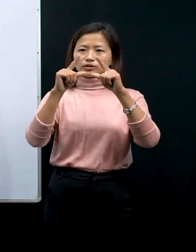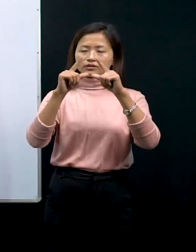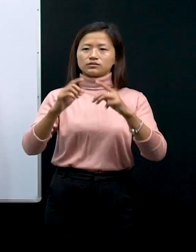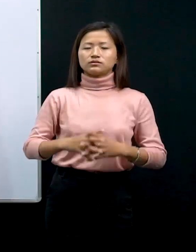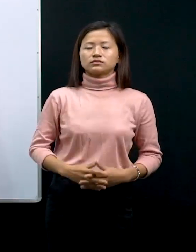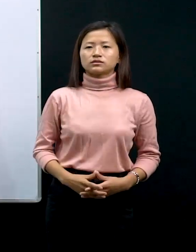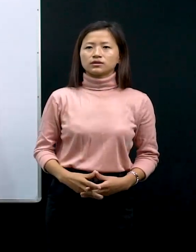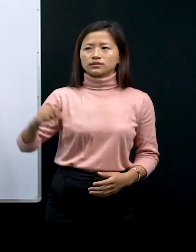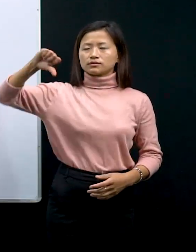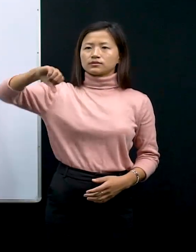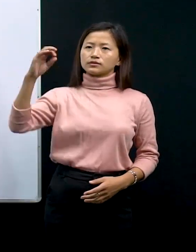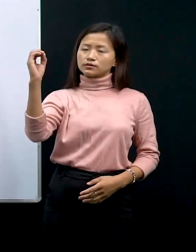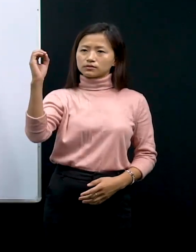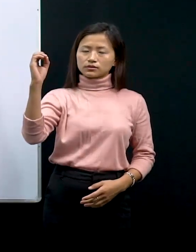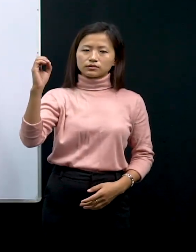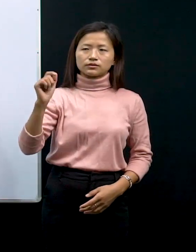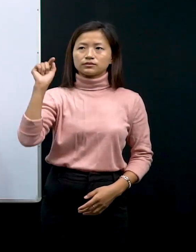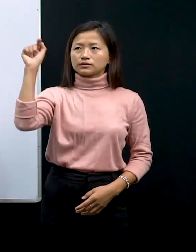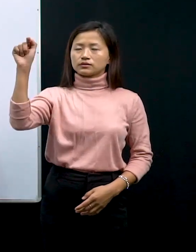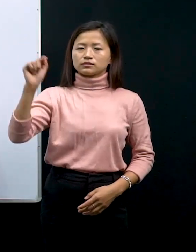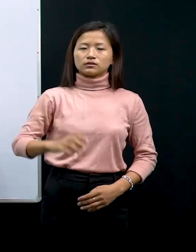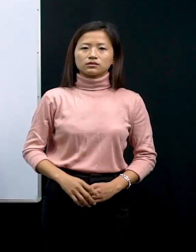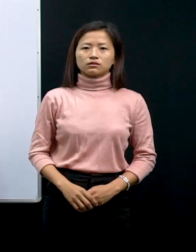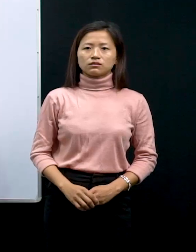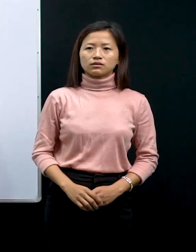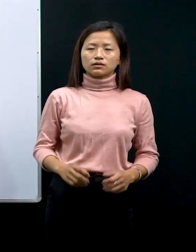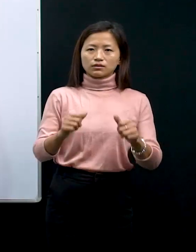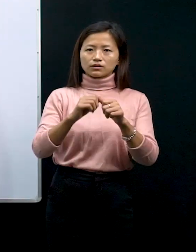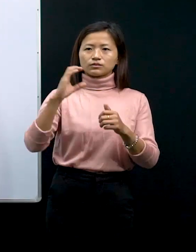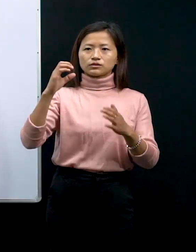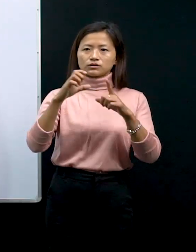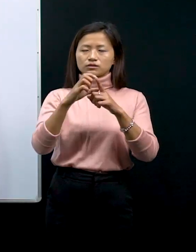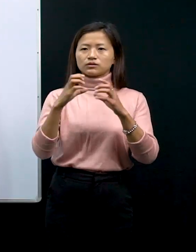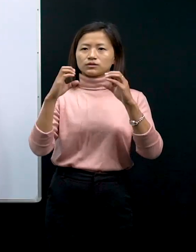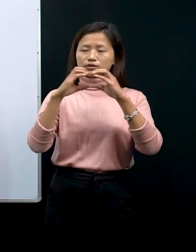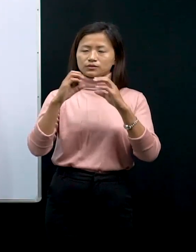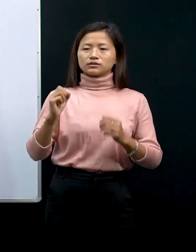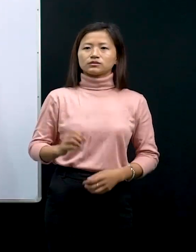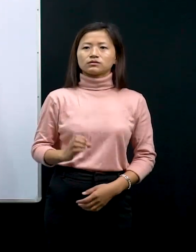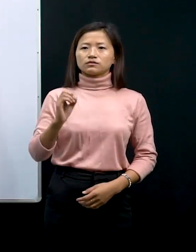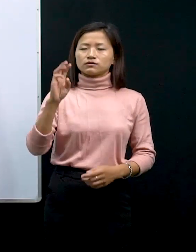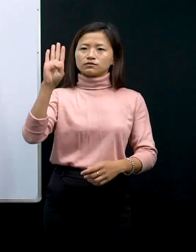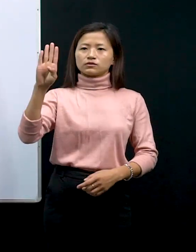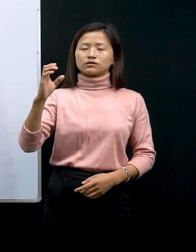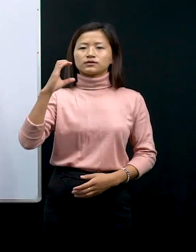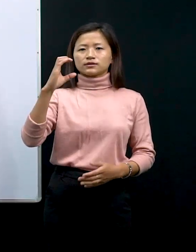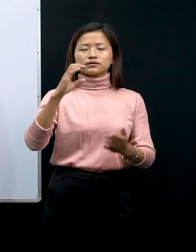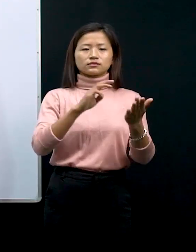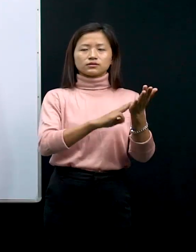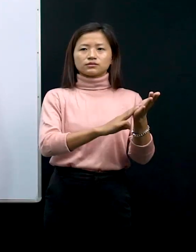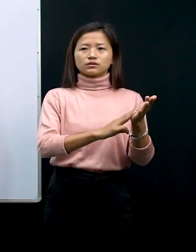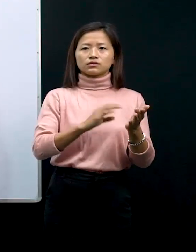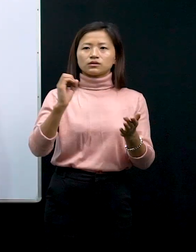how many degree? 90 degree. ABO. AB is equal to how much? 4 centimeter. OA is equal to how